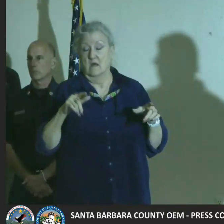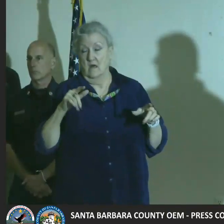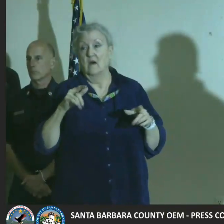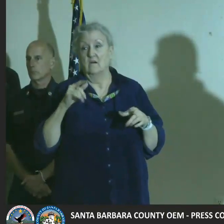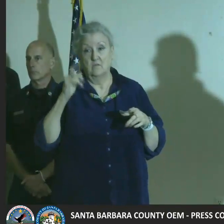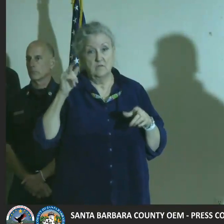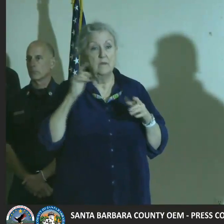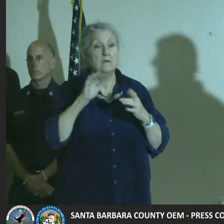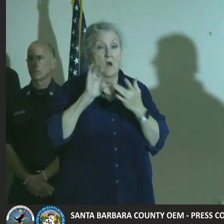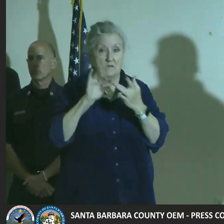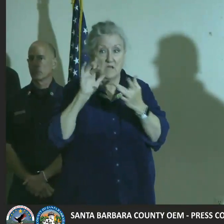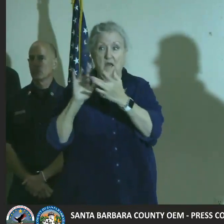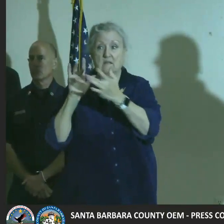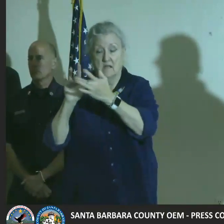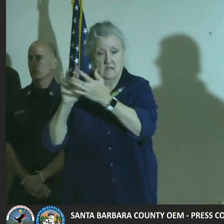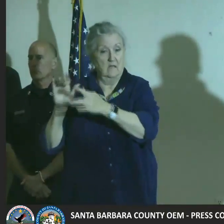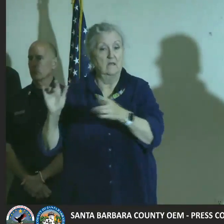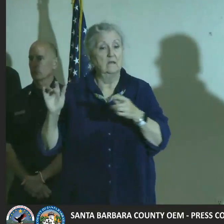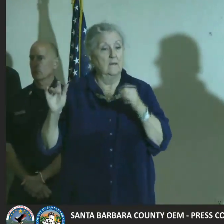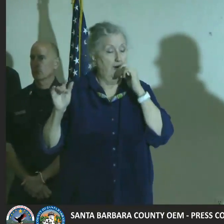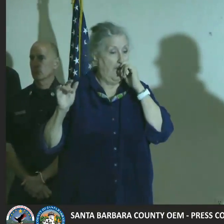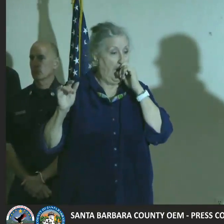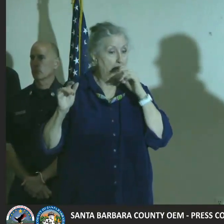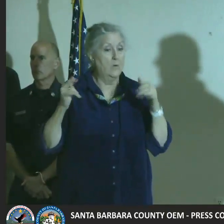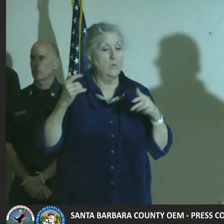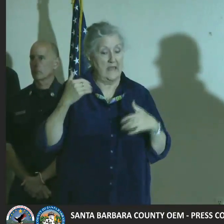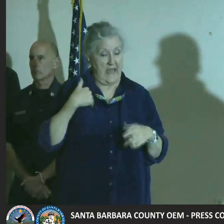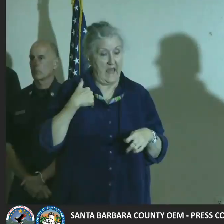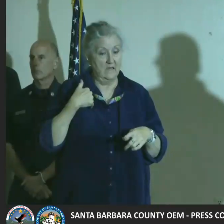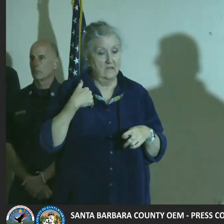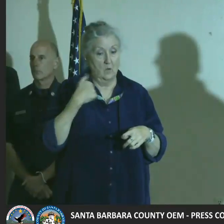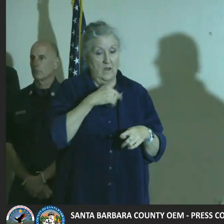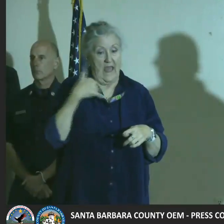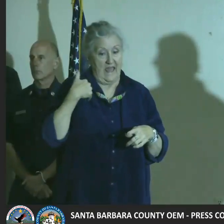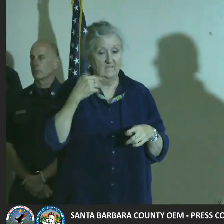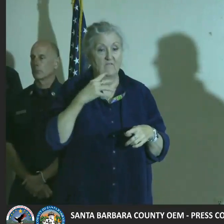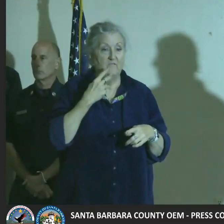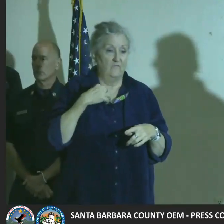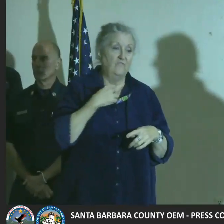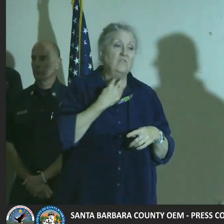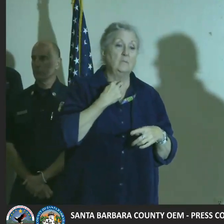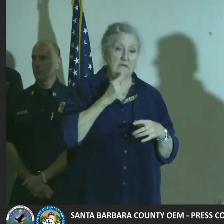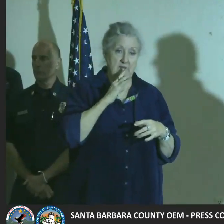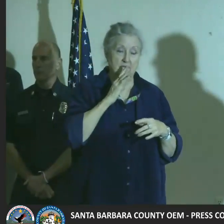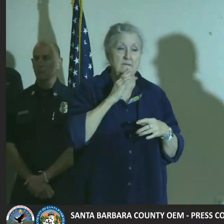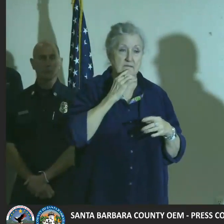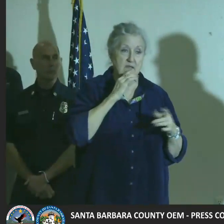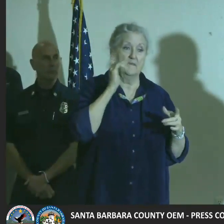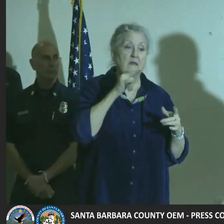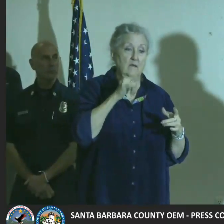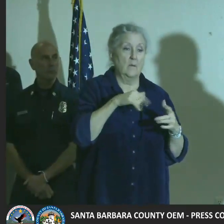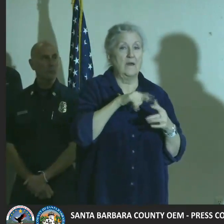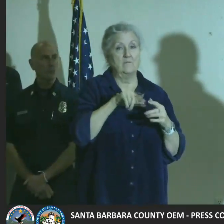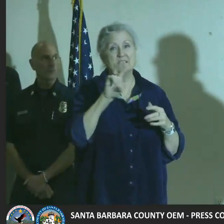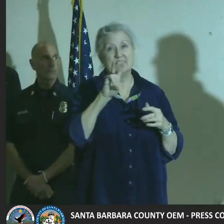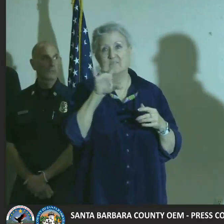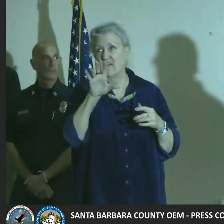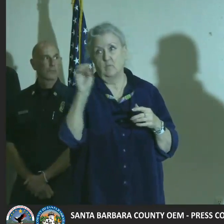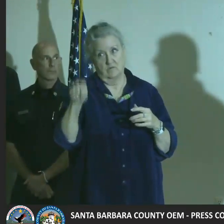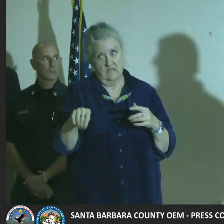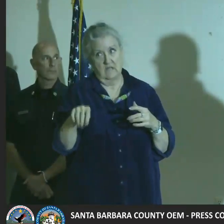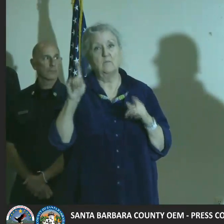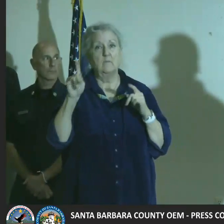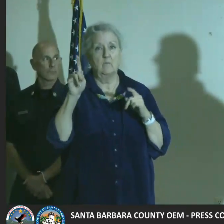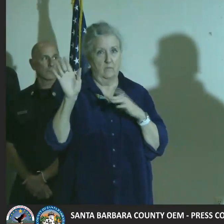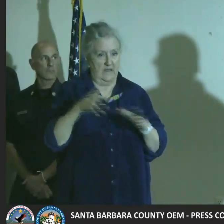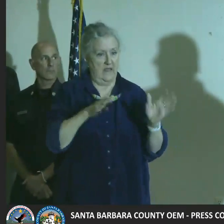those that we did contact, we had verbally from assurances from them that about 75%